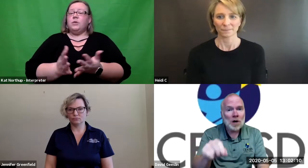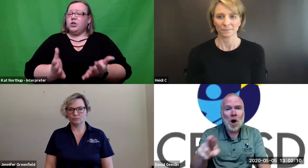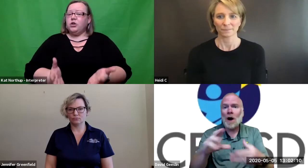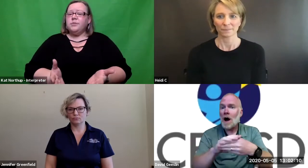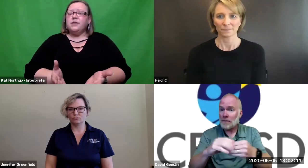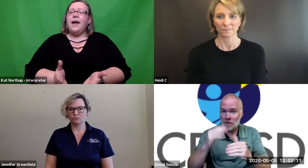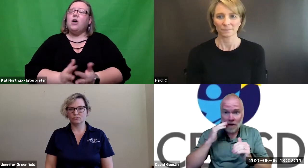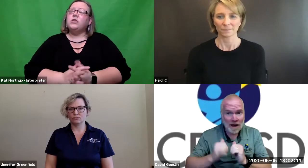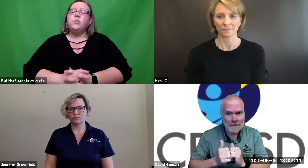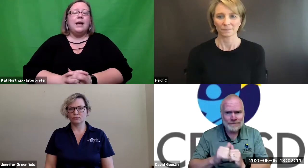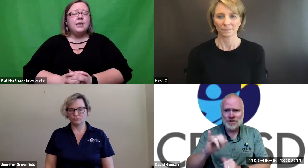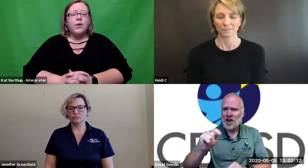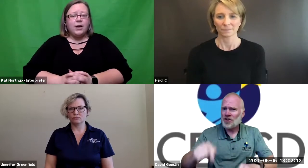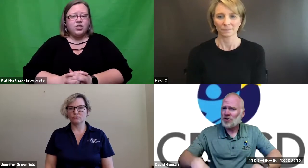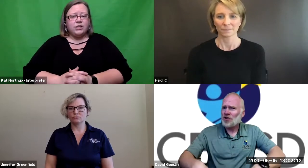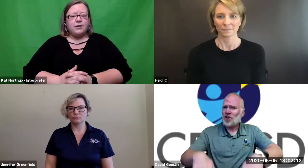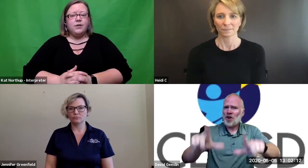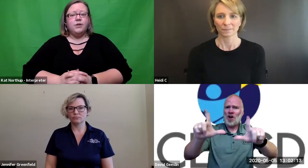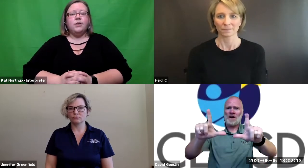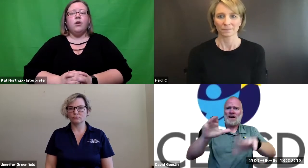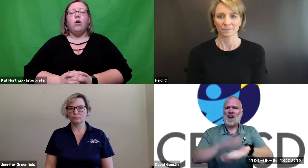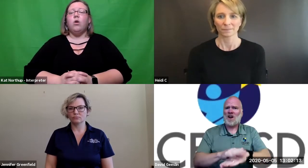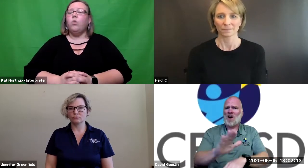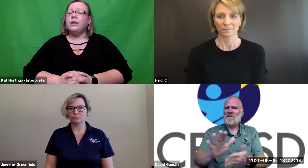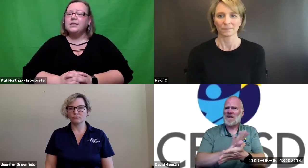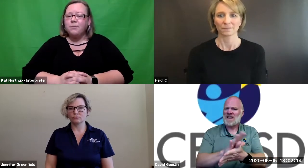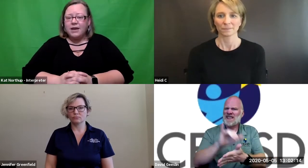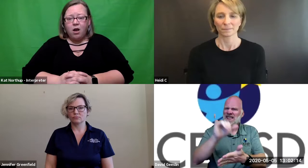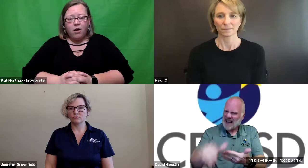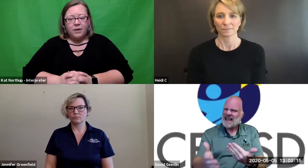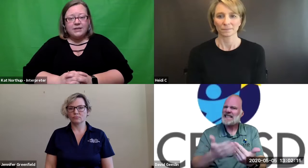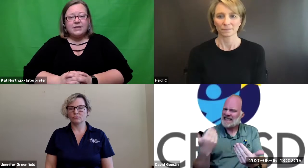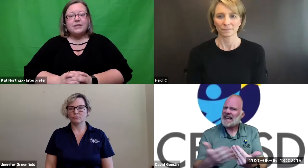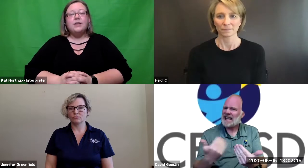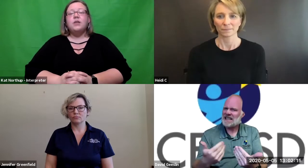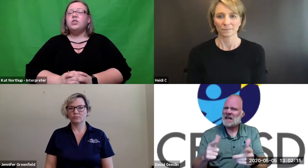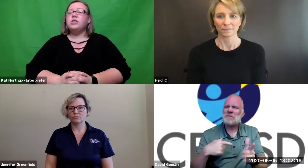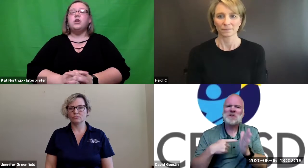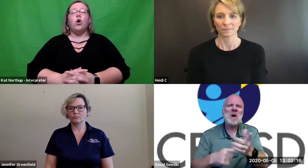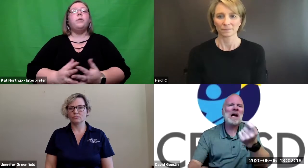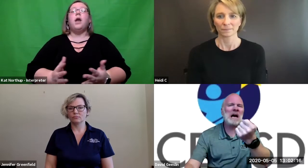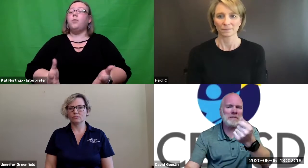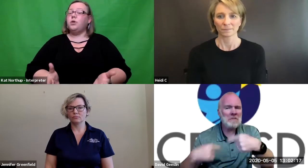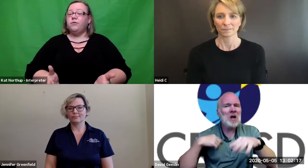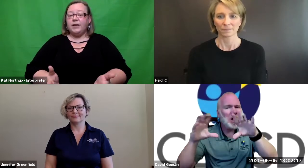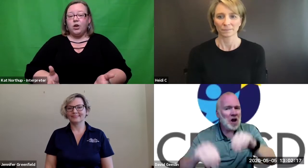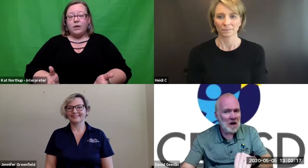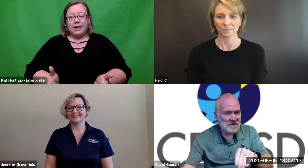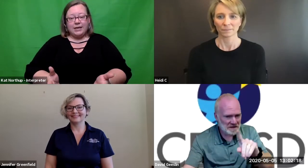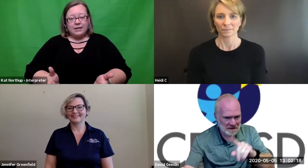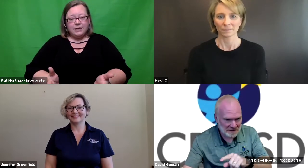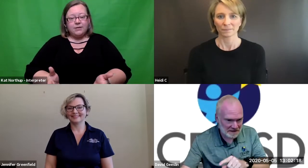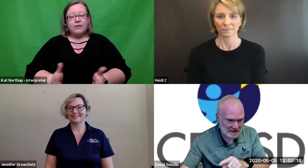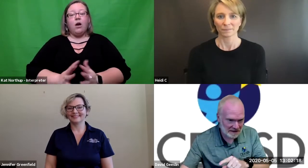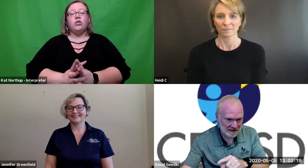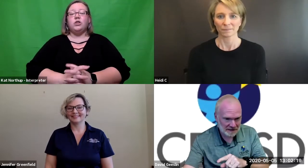Okay, so in terms of how to ask a question or wanting to make a comment, just open up your video